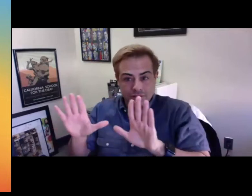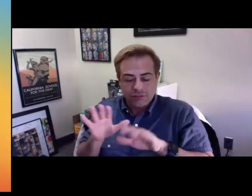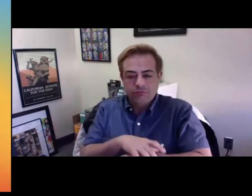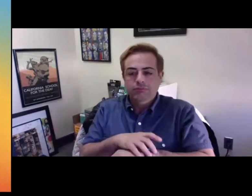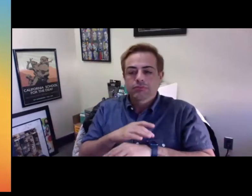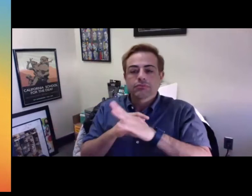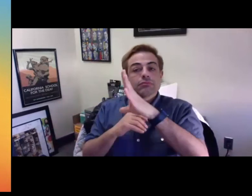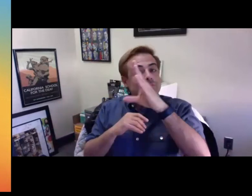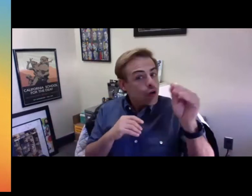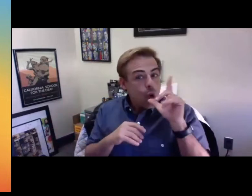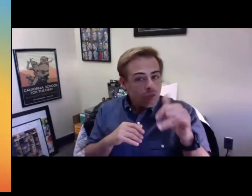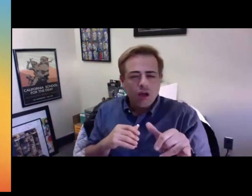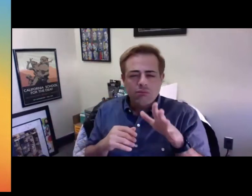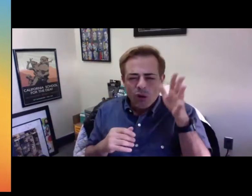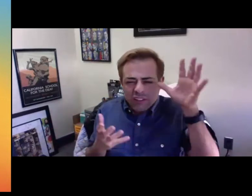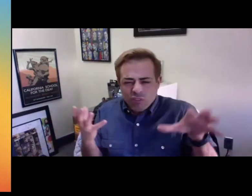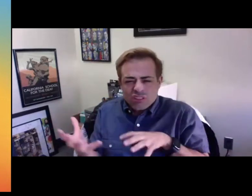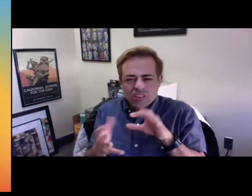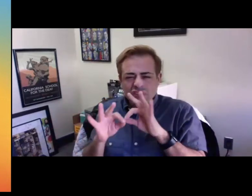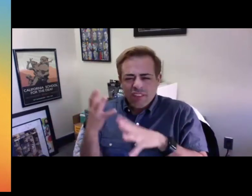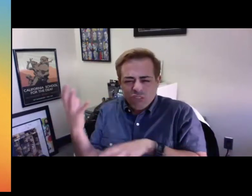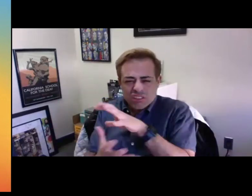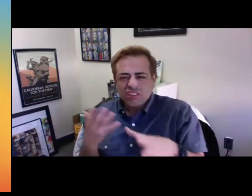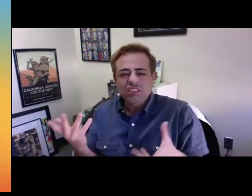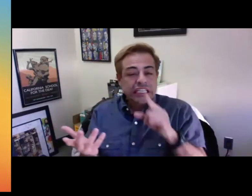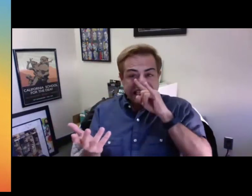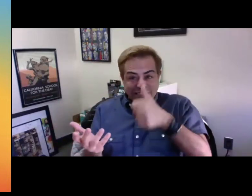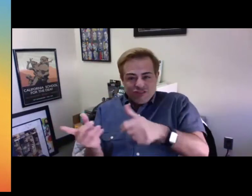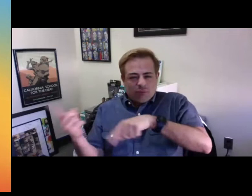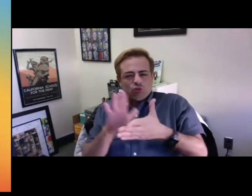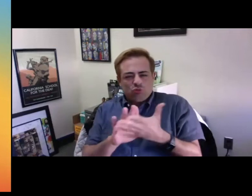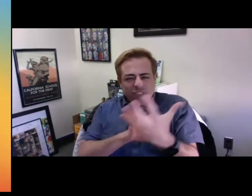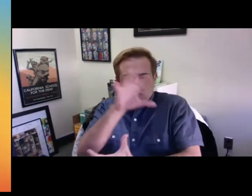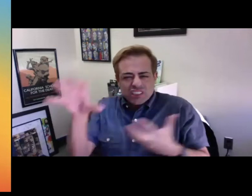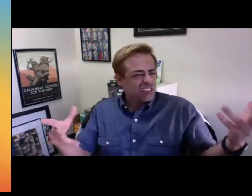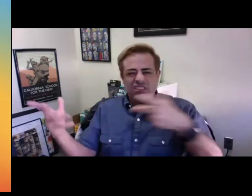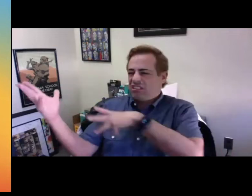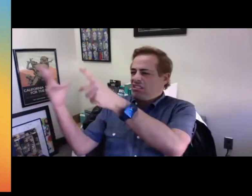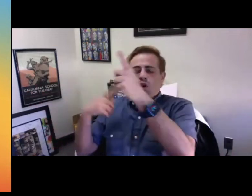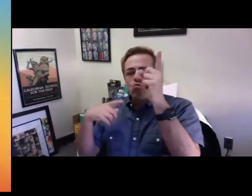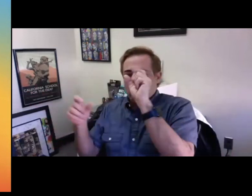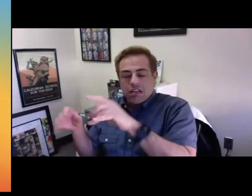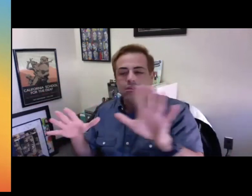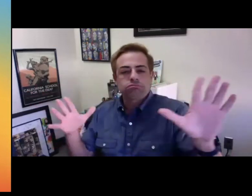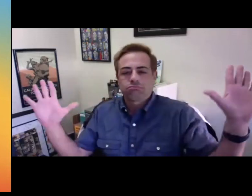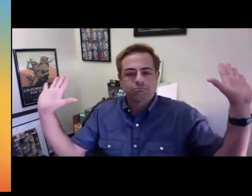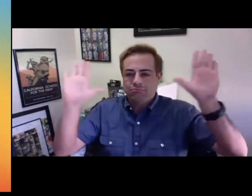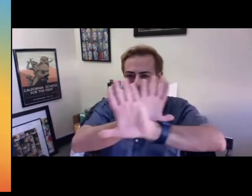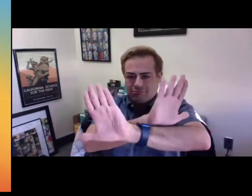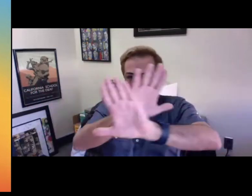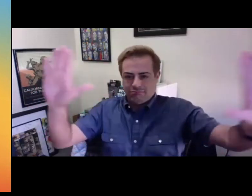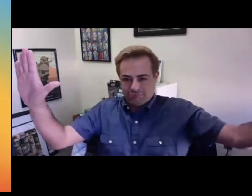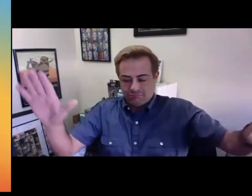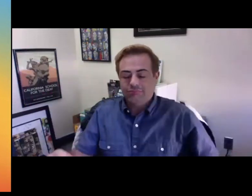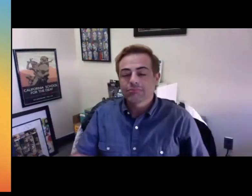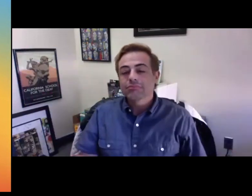led to a variety of problems. And not only that, there's confusion. The deaf person comes to school